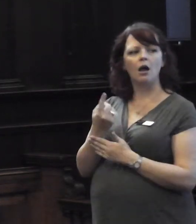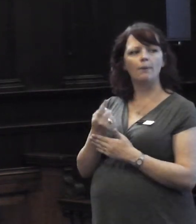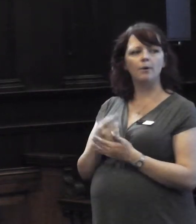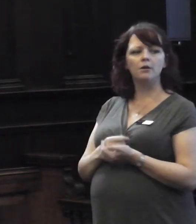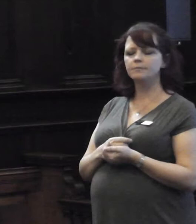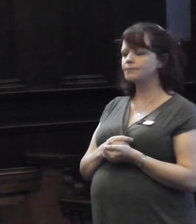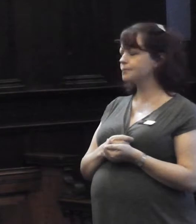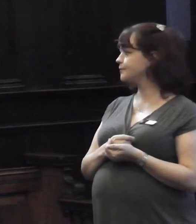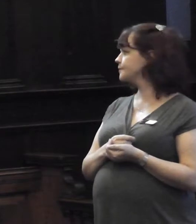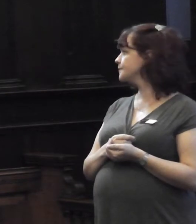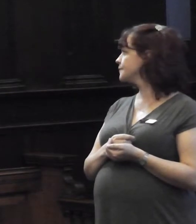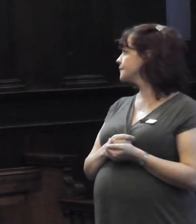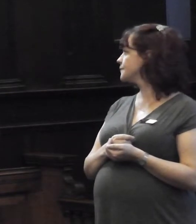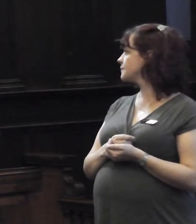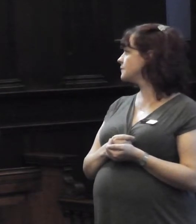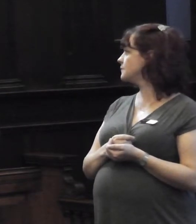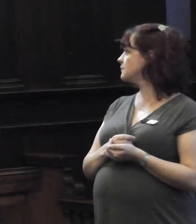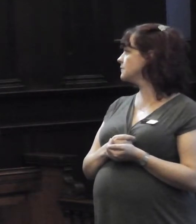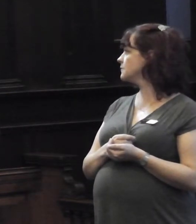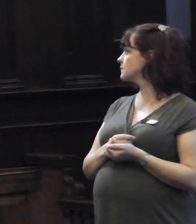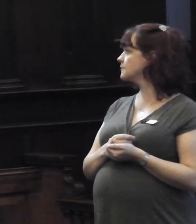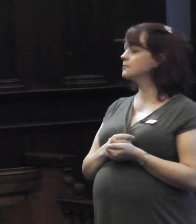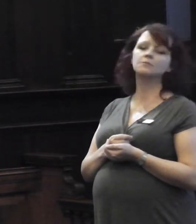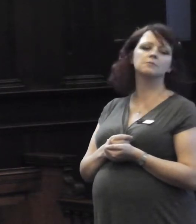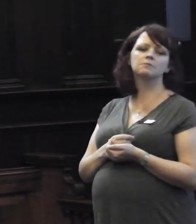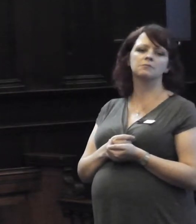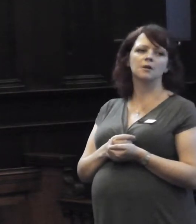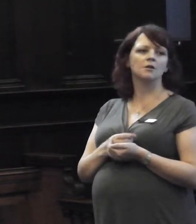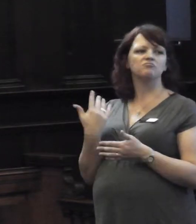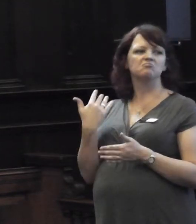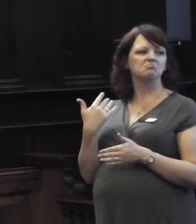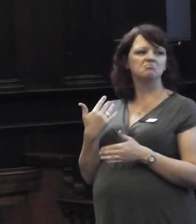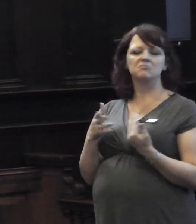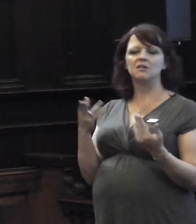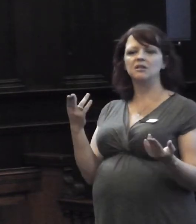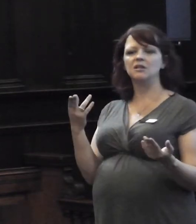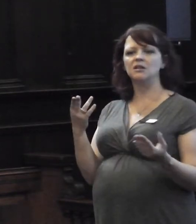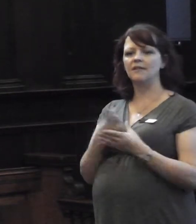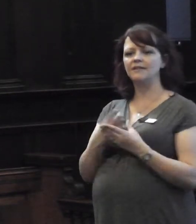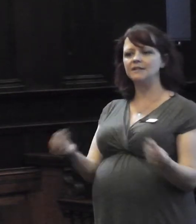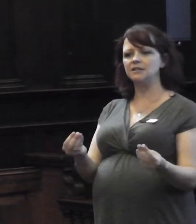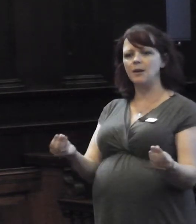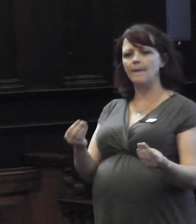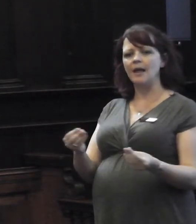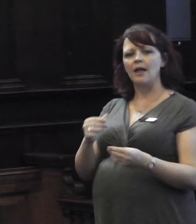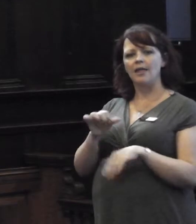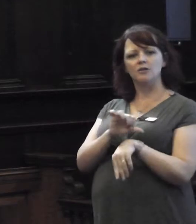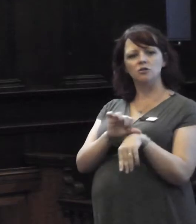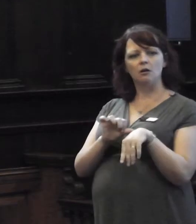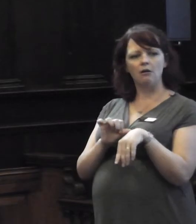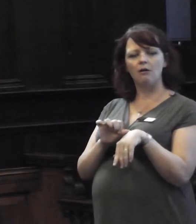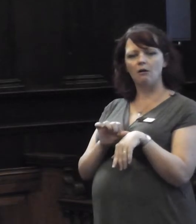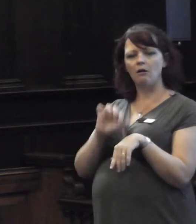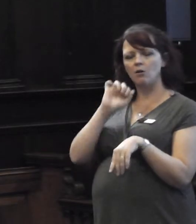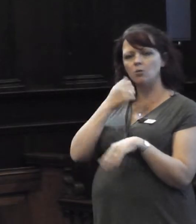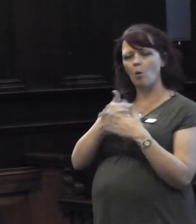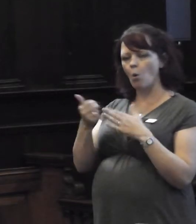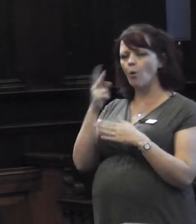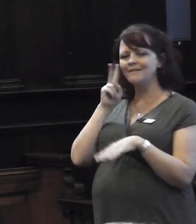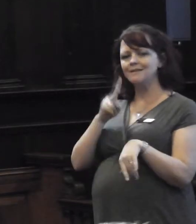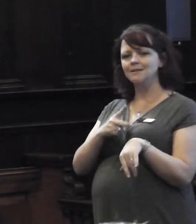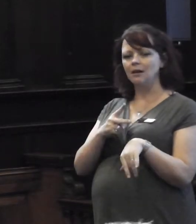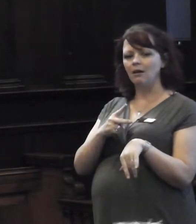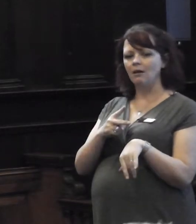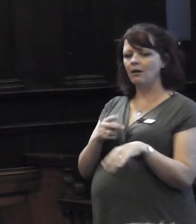which would often stay for the remainder of the victim's life. The majority of the time, of course,